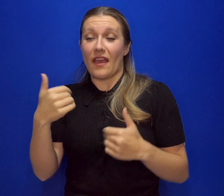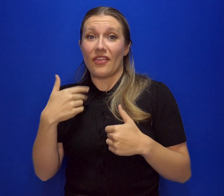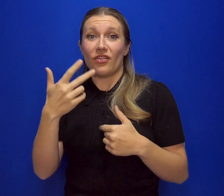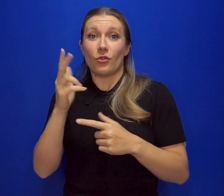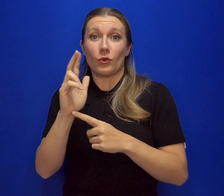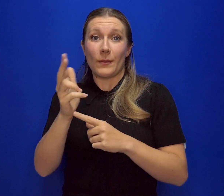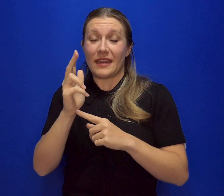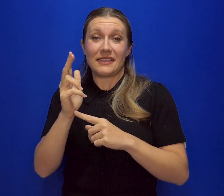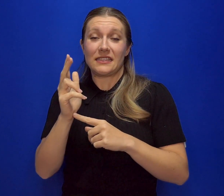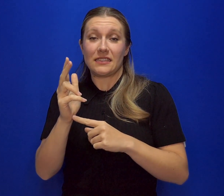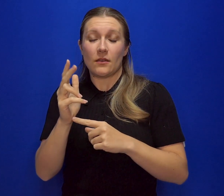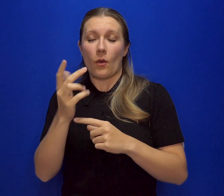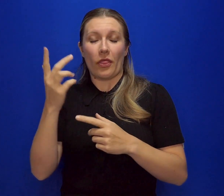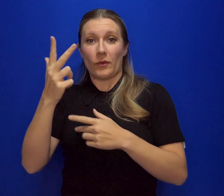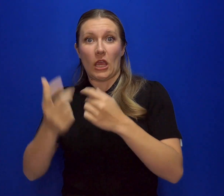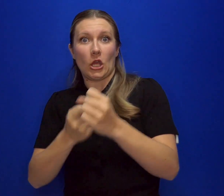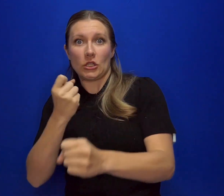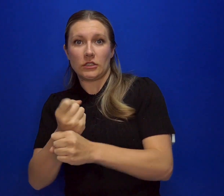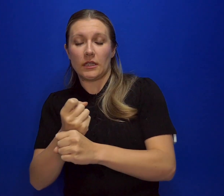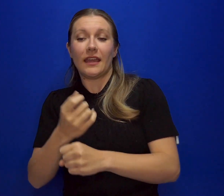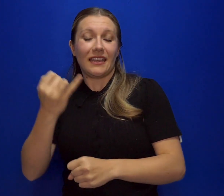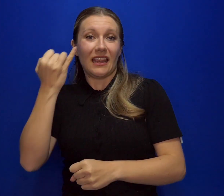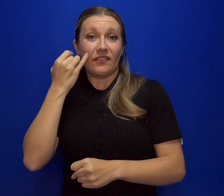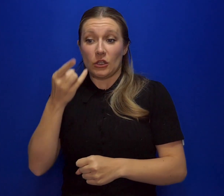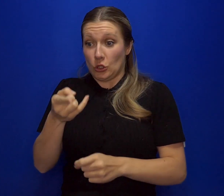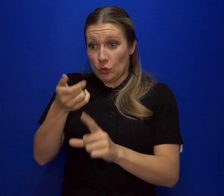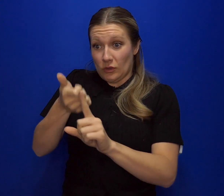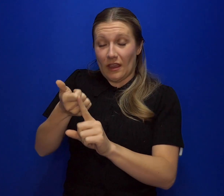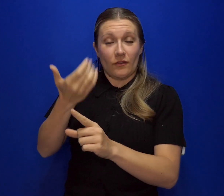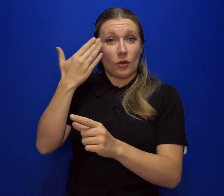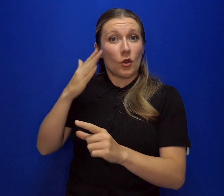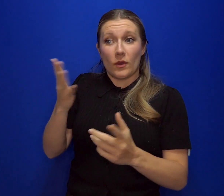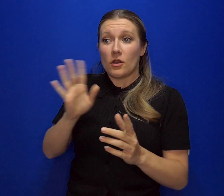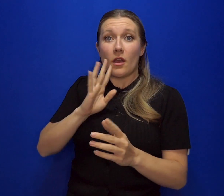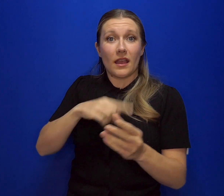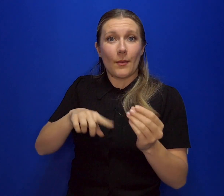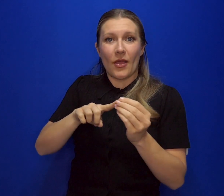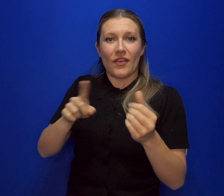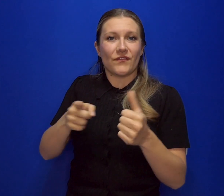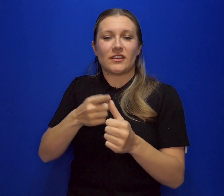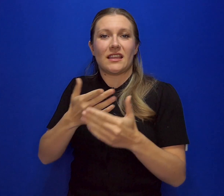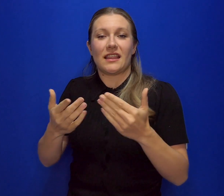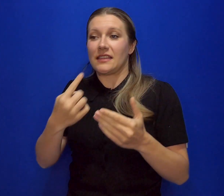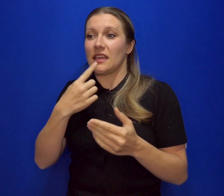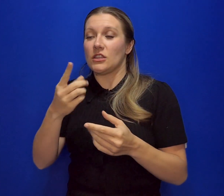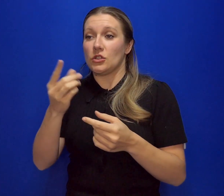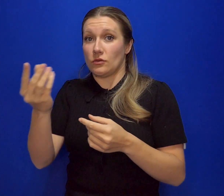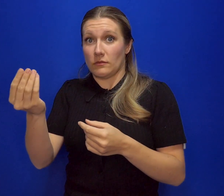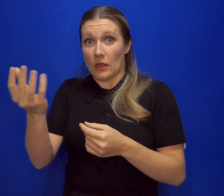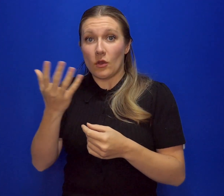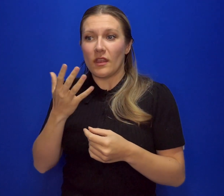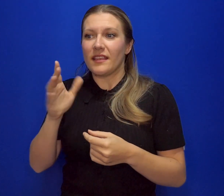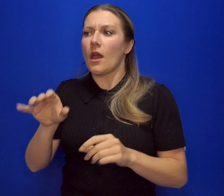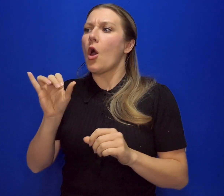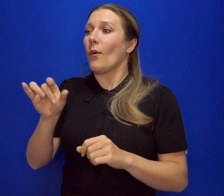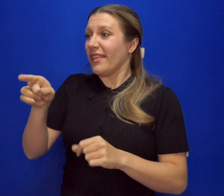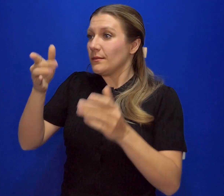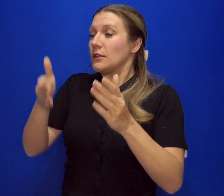3 years longer than you. And when you don't know what you're talking about, the first thing that's said to you, often you go, oh, okay, well, this person must know better than